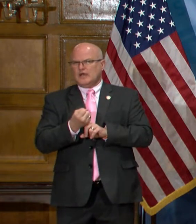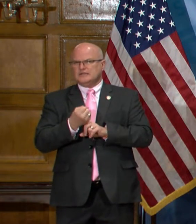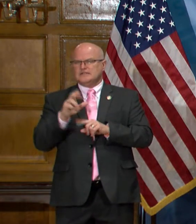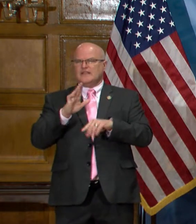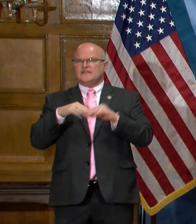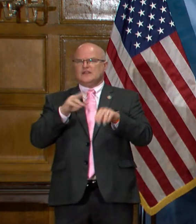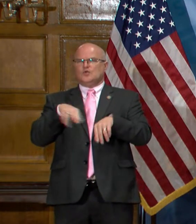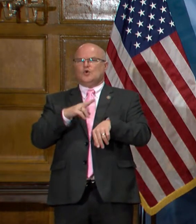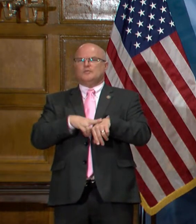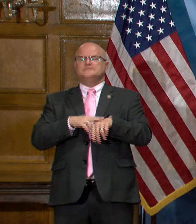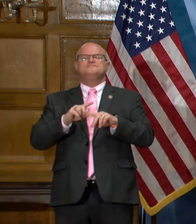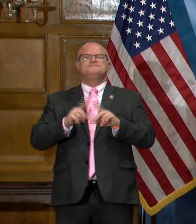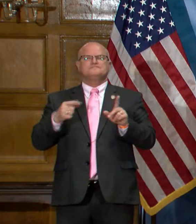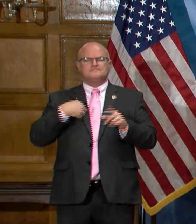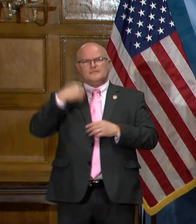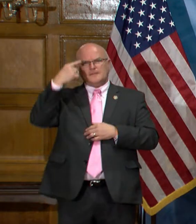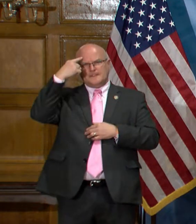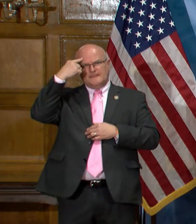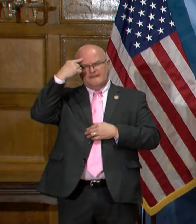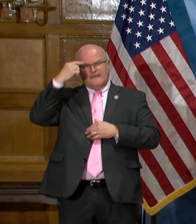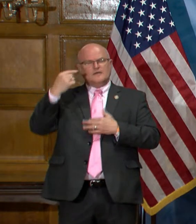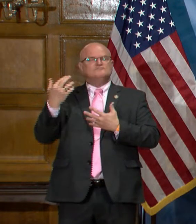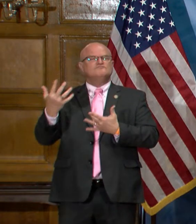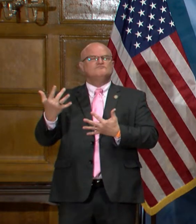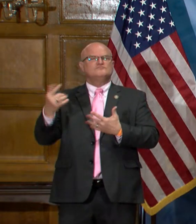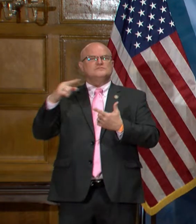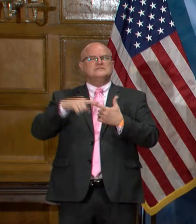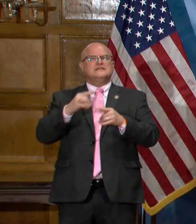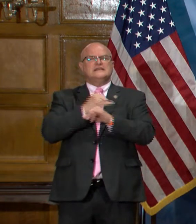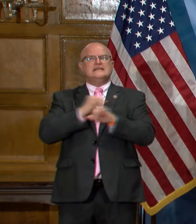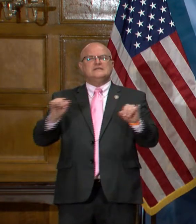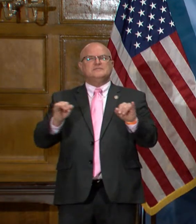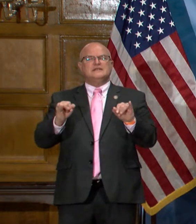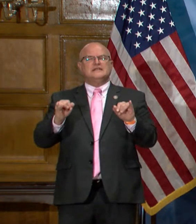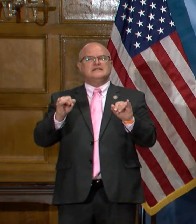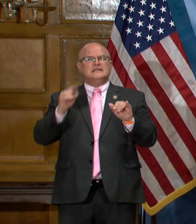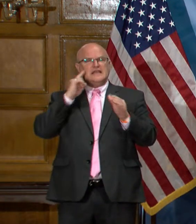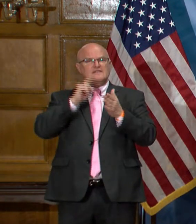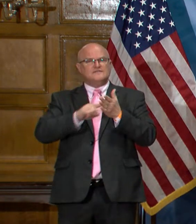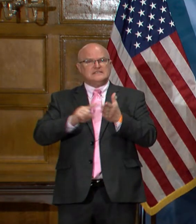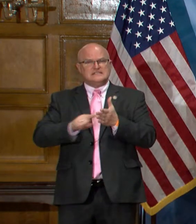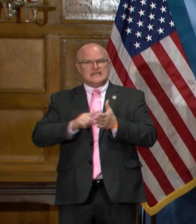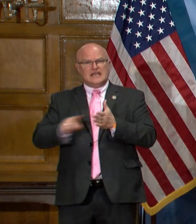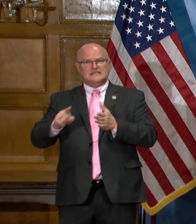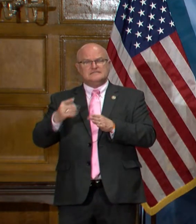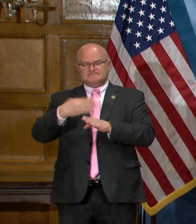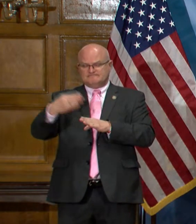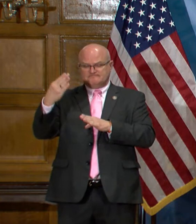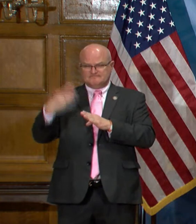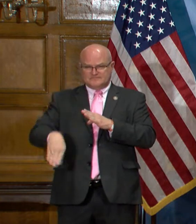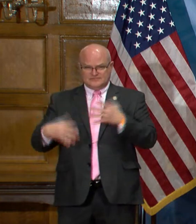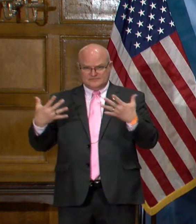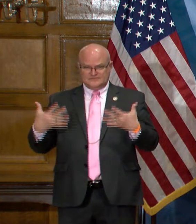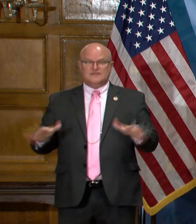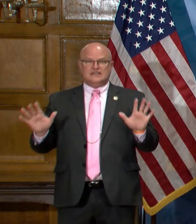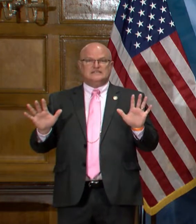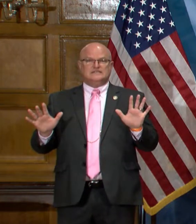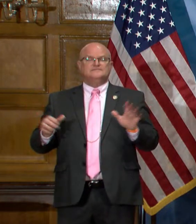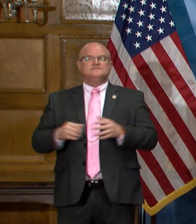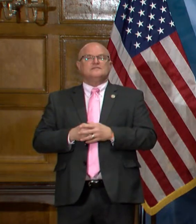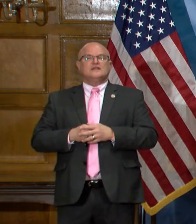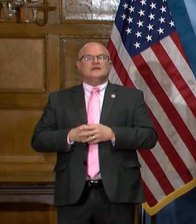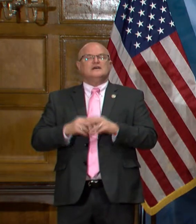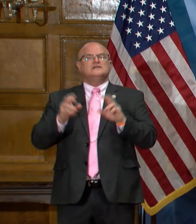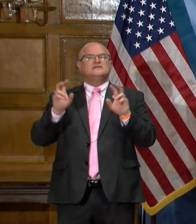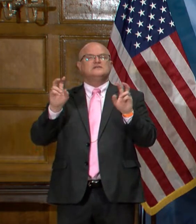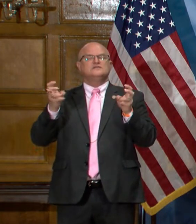than normal. But I think we should all wait until that independent investigation, which needs to be conducted, is concluded.